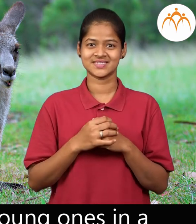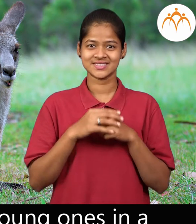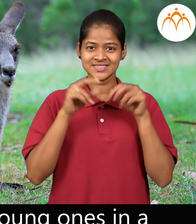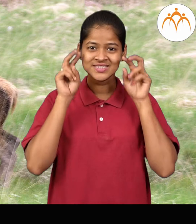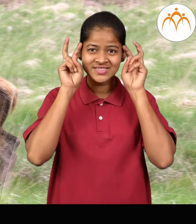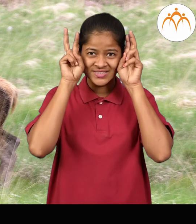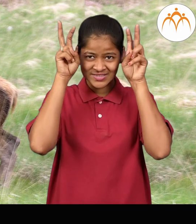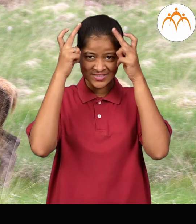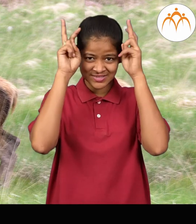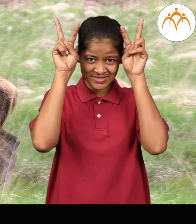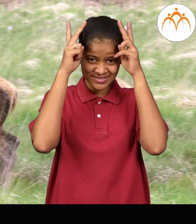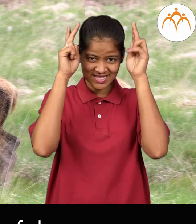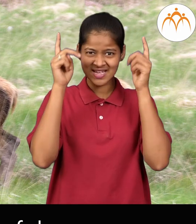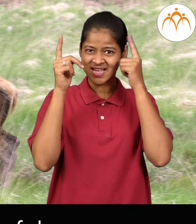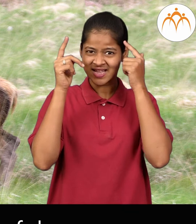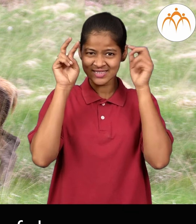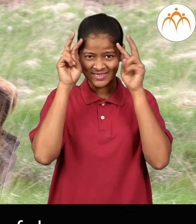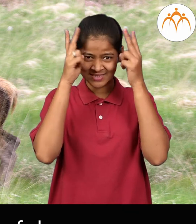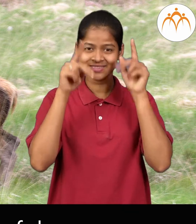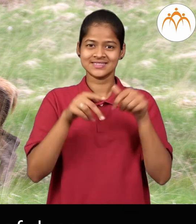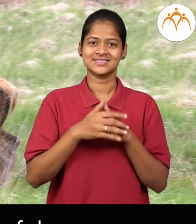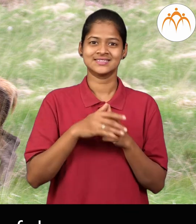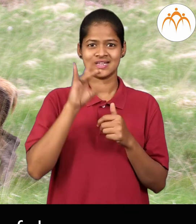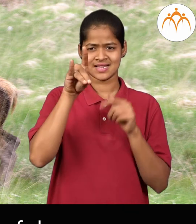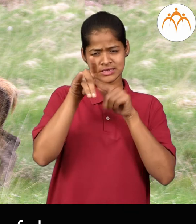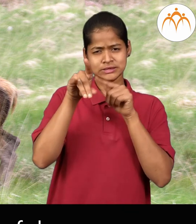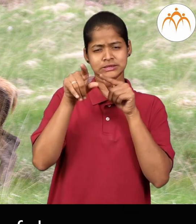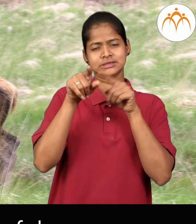Buck. Buck is a type of deer.